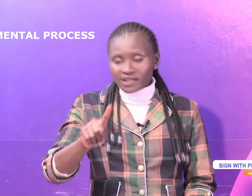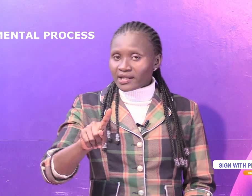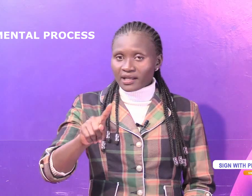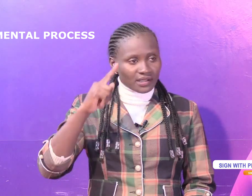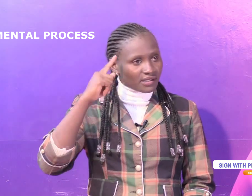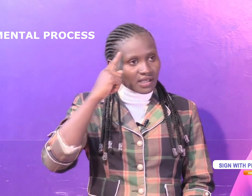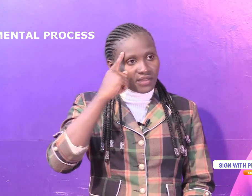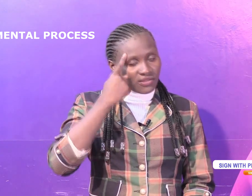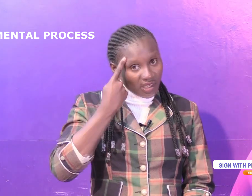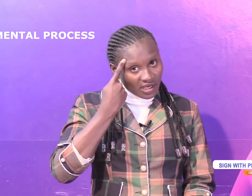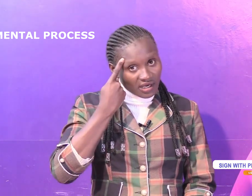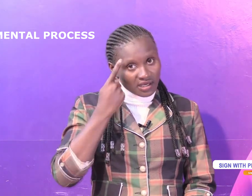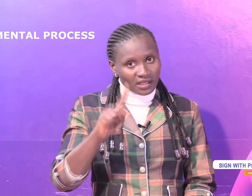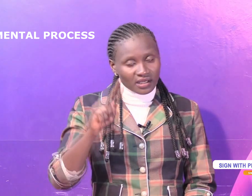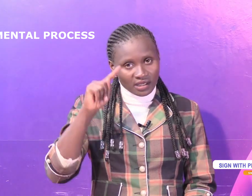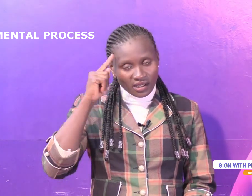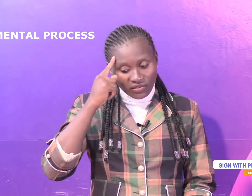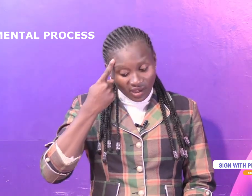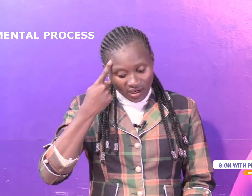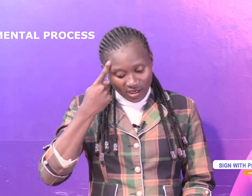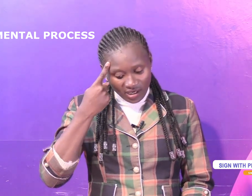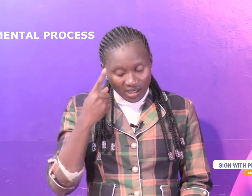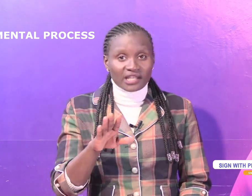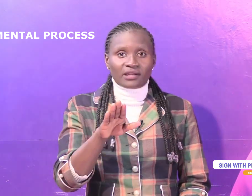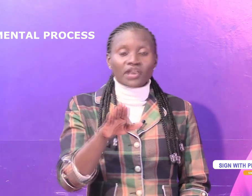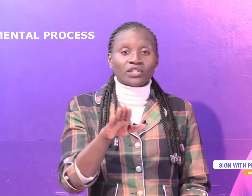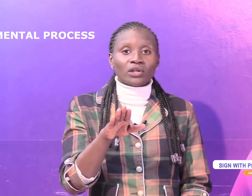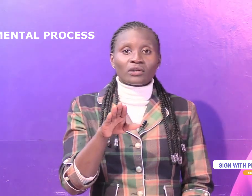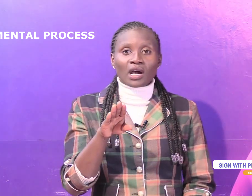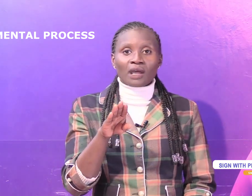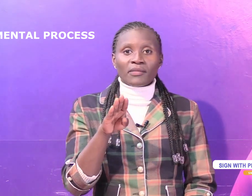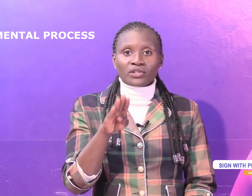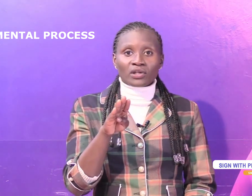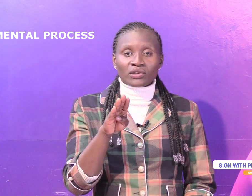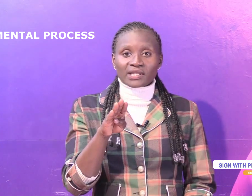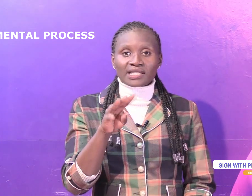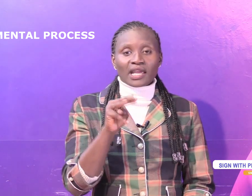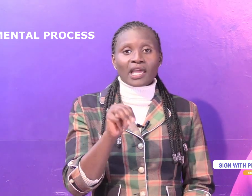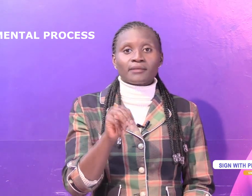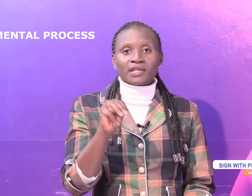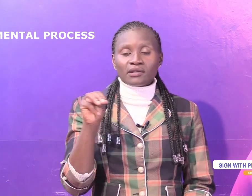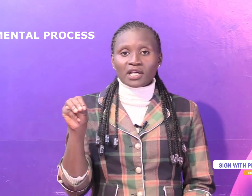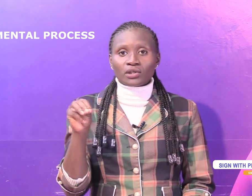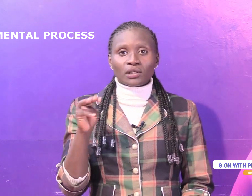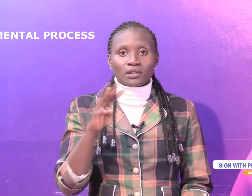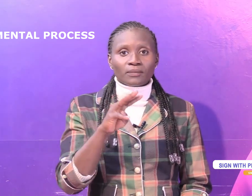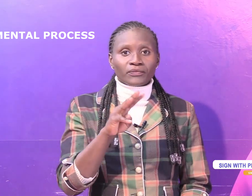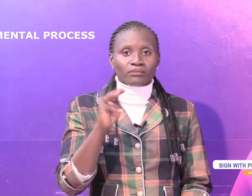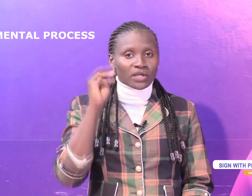this. Think. And in mental you use letter M. In mental you use